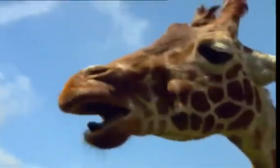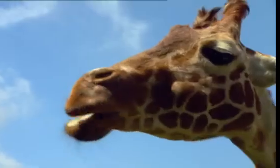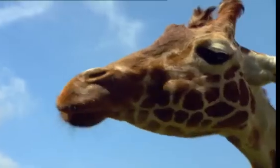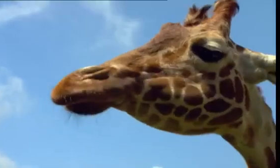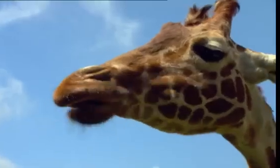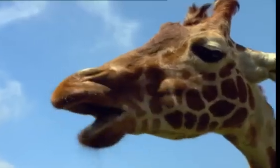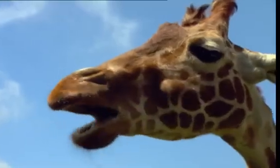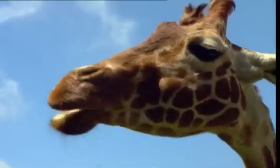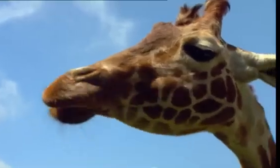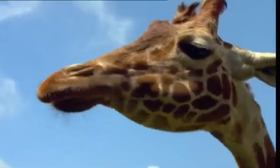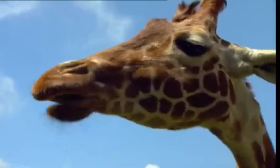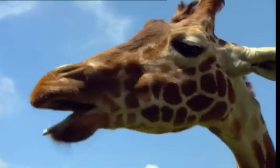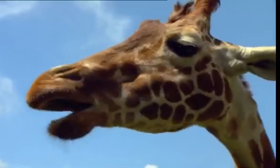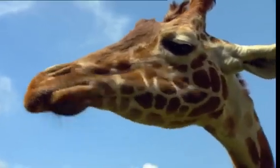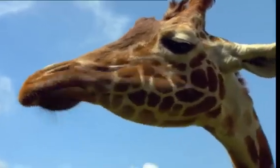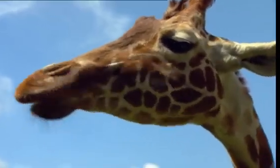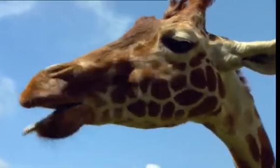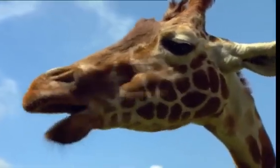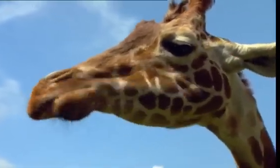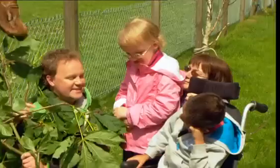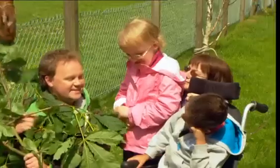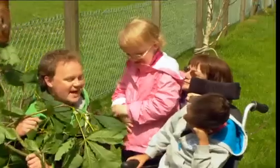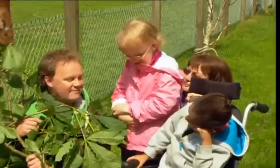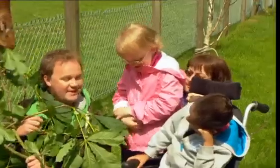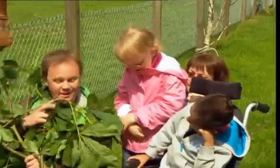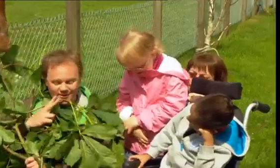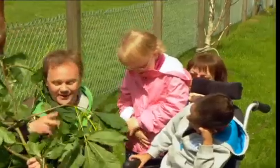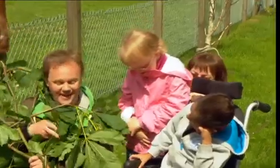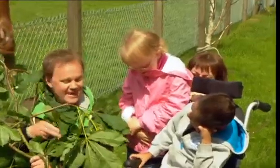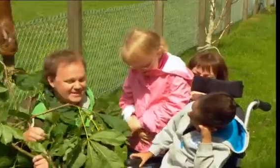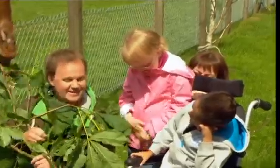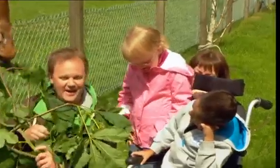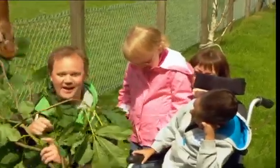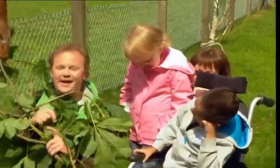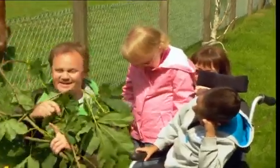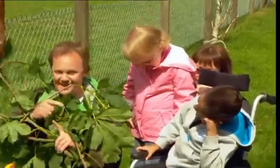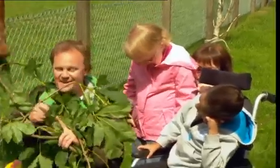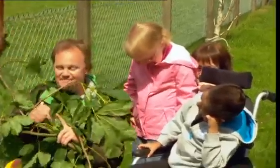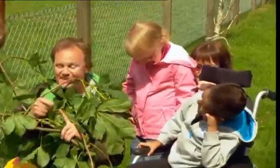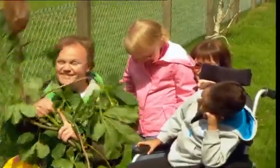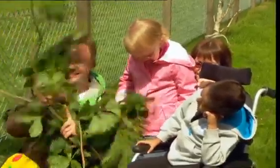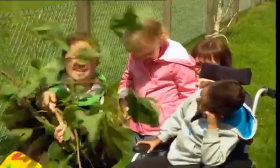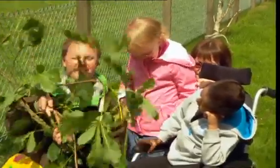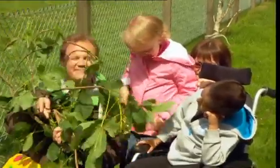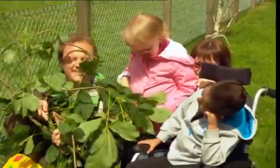Wow! Well, you know what? I think it's time to have a look inside Mr.